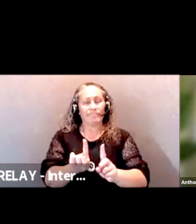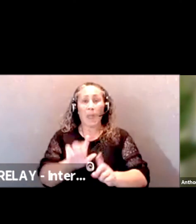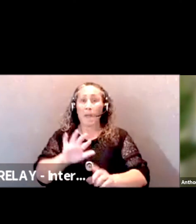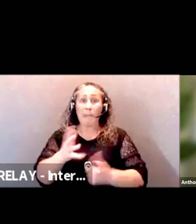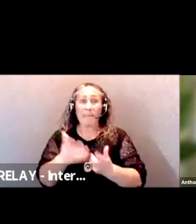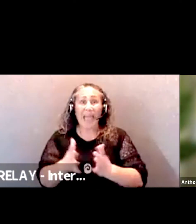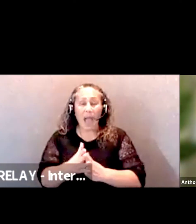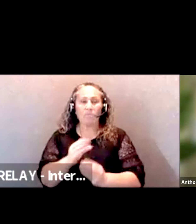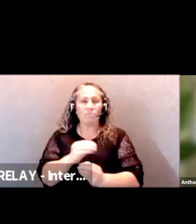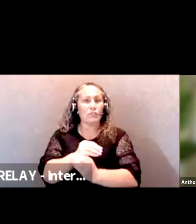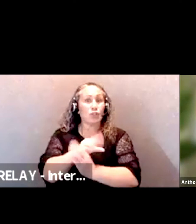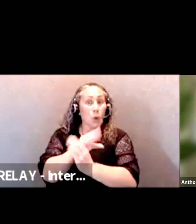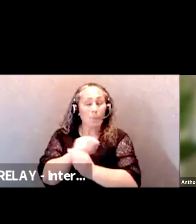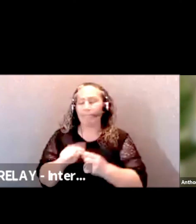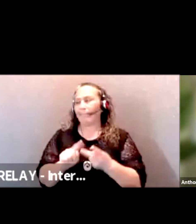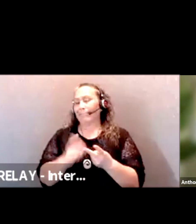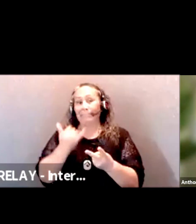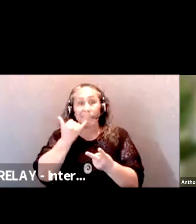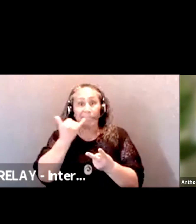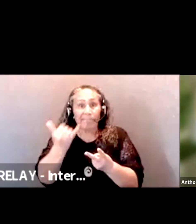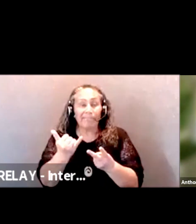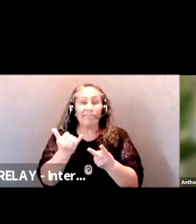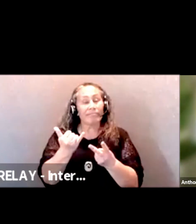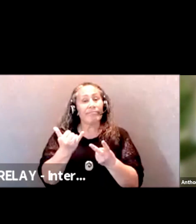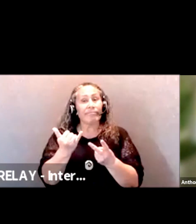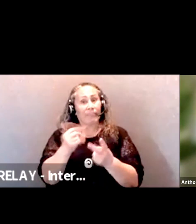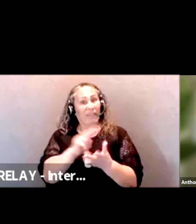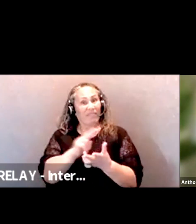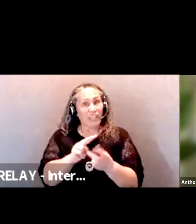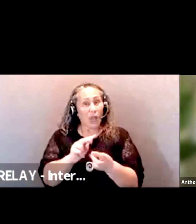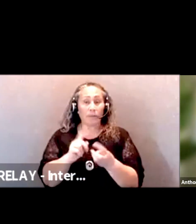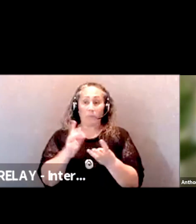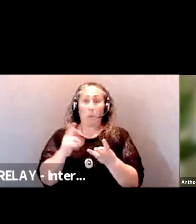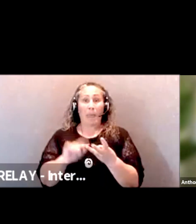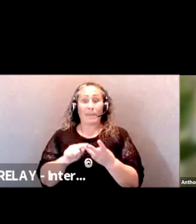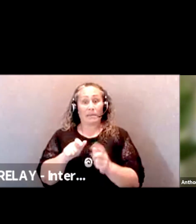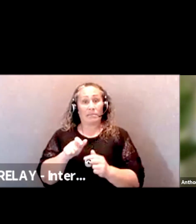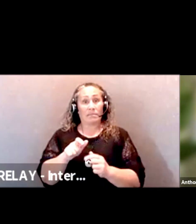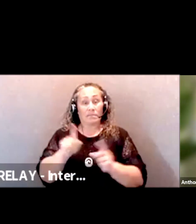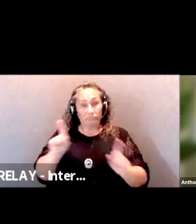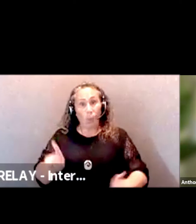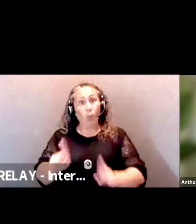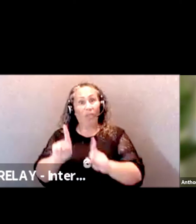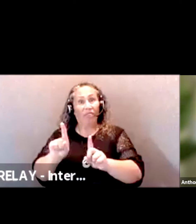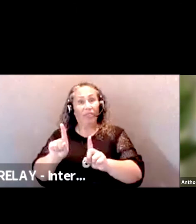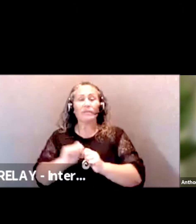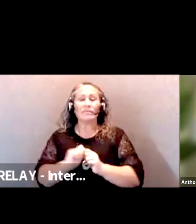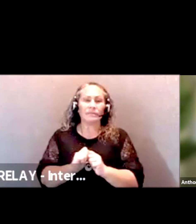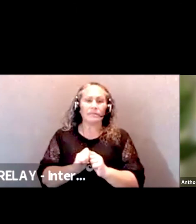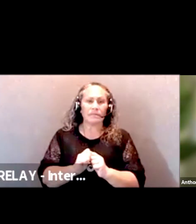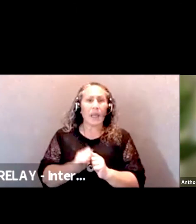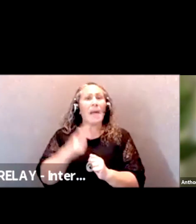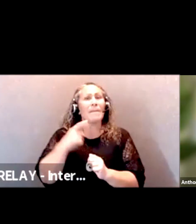version, it may be on a phone with a video connection, or it may be in person. Because actually, that's